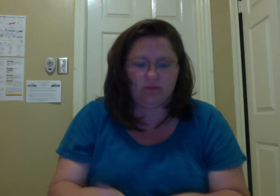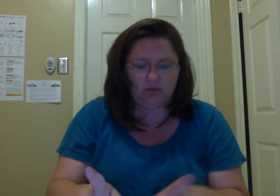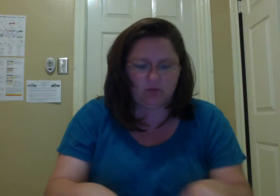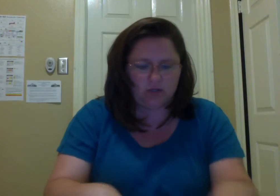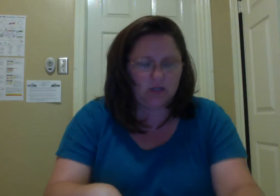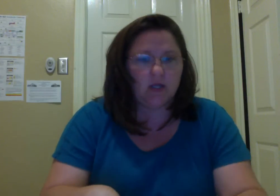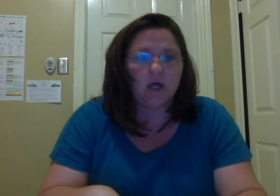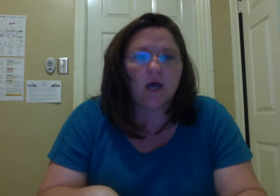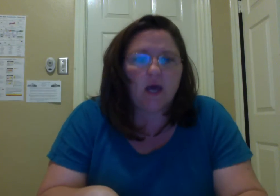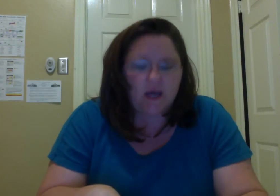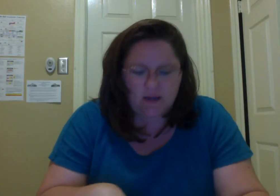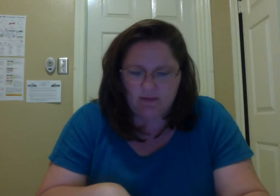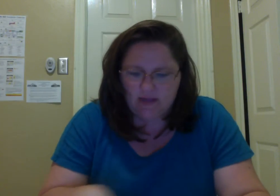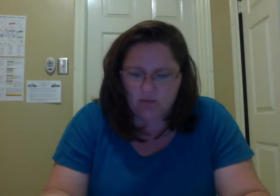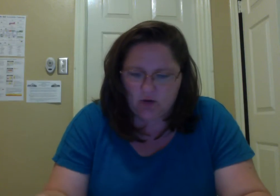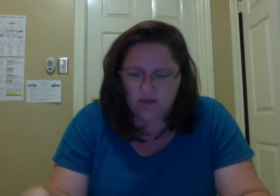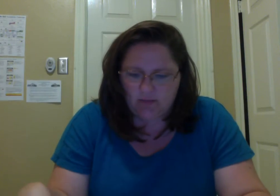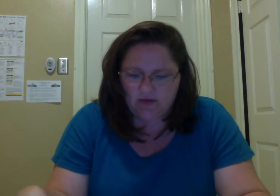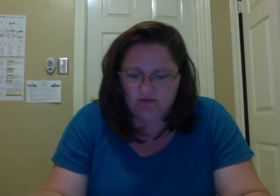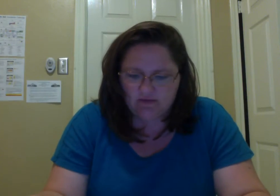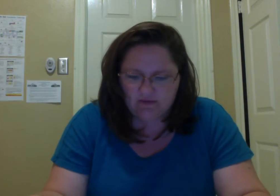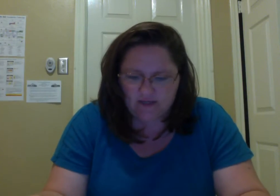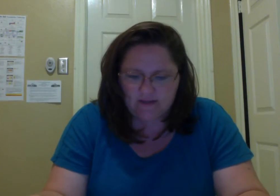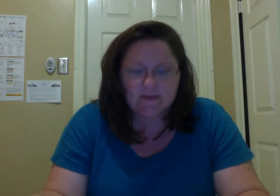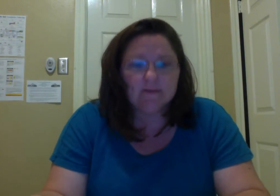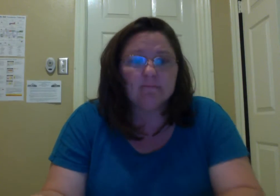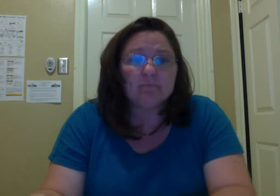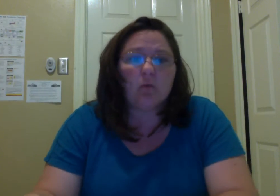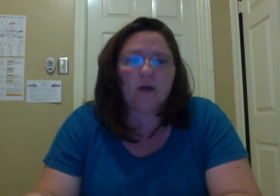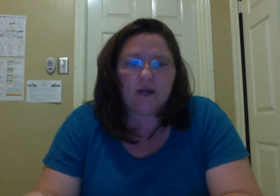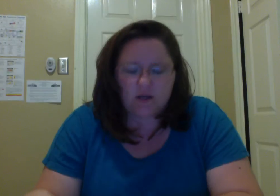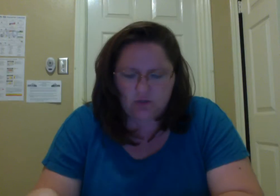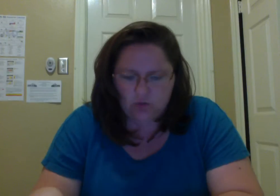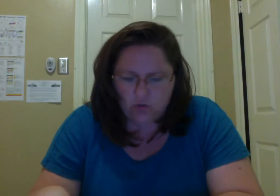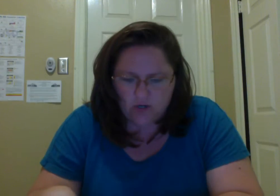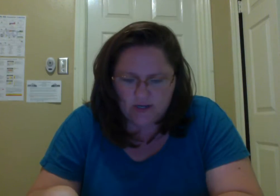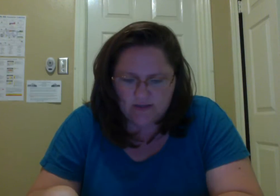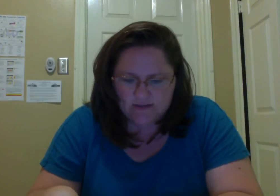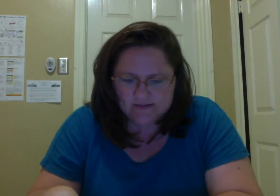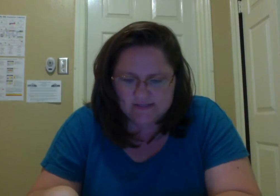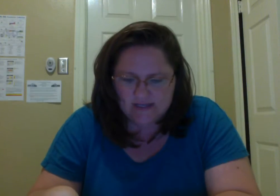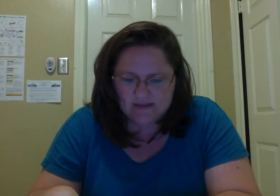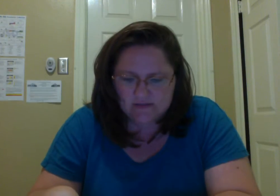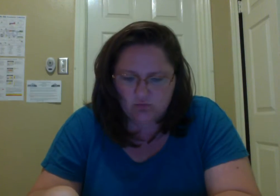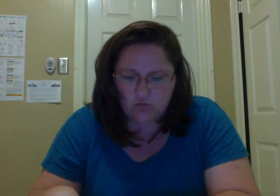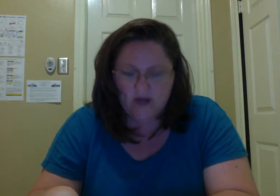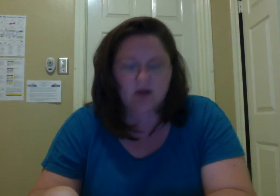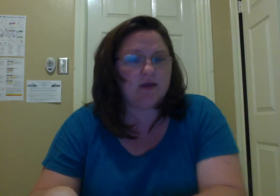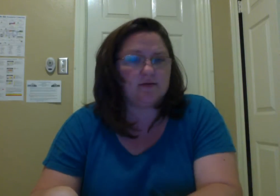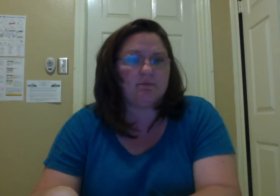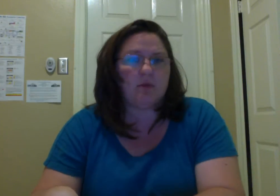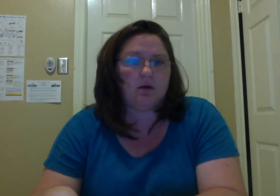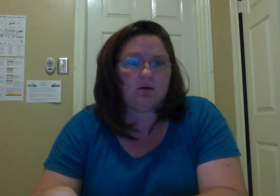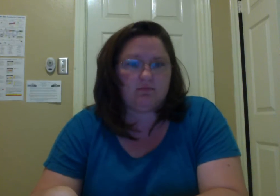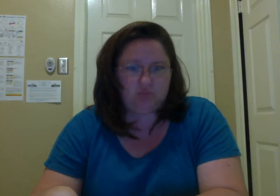would. And now we're on the page 17, where Laura says, where is mom?